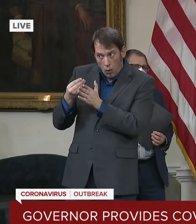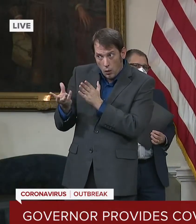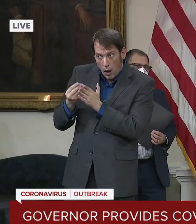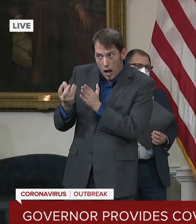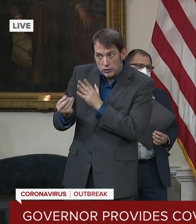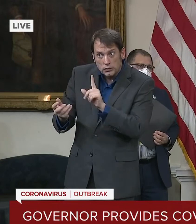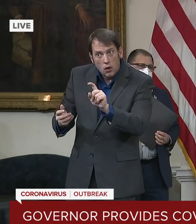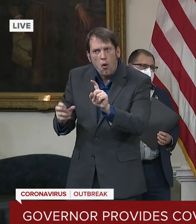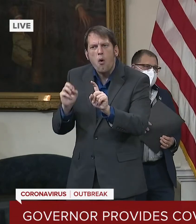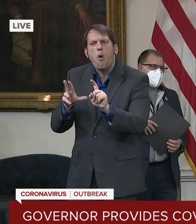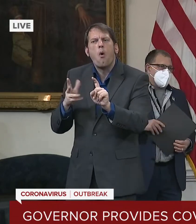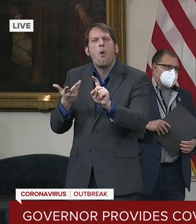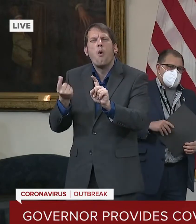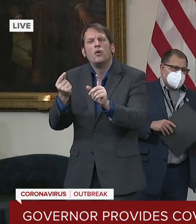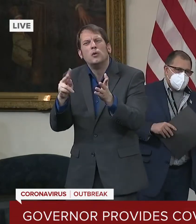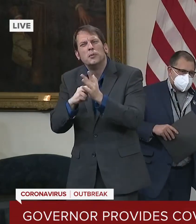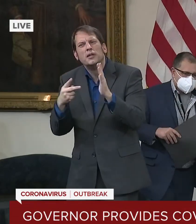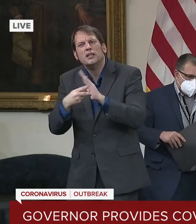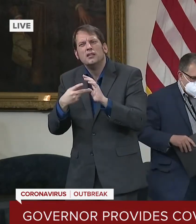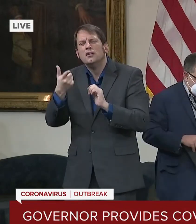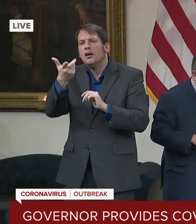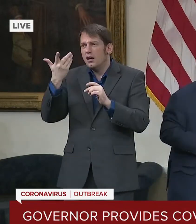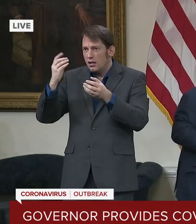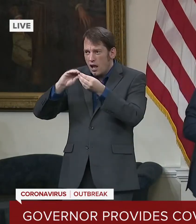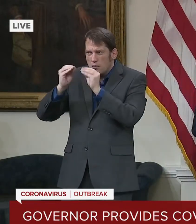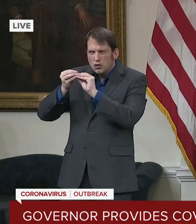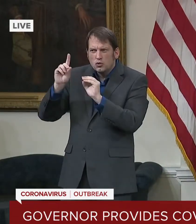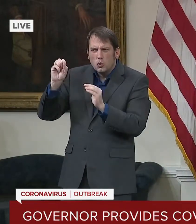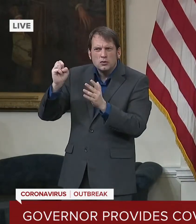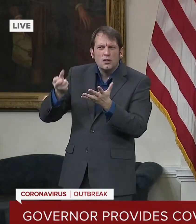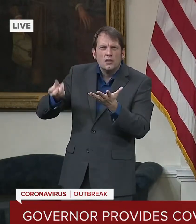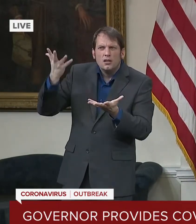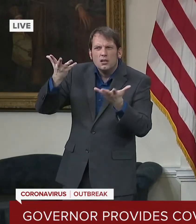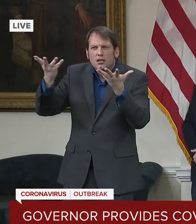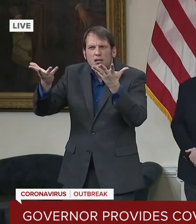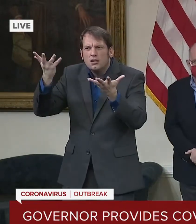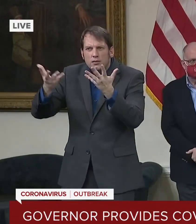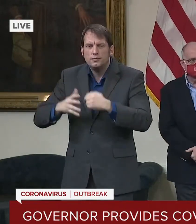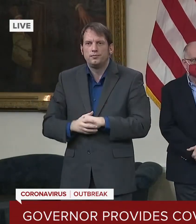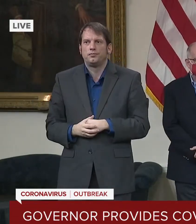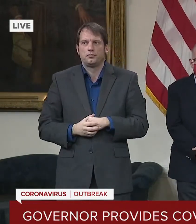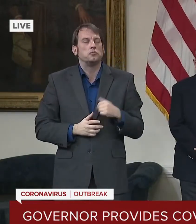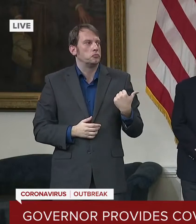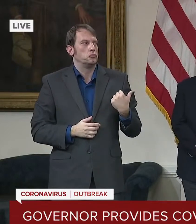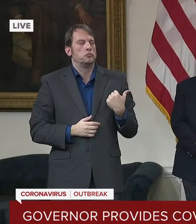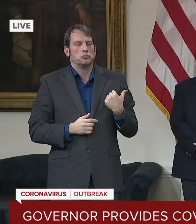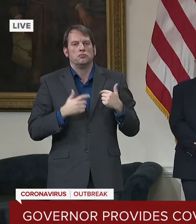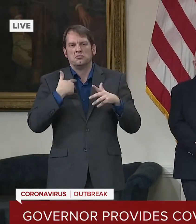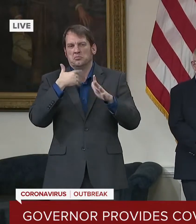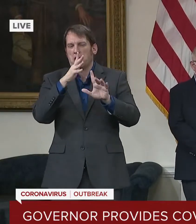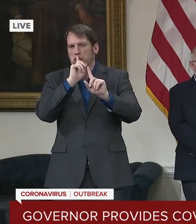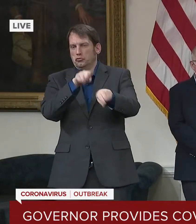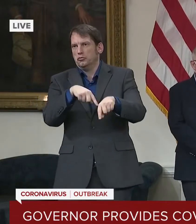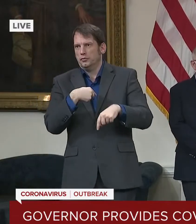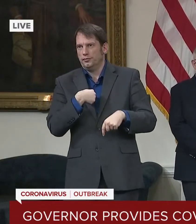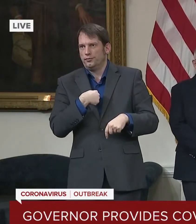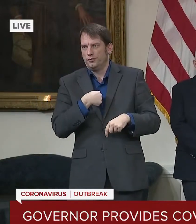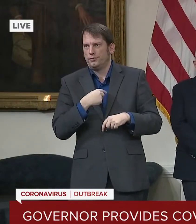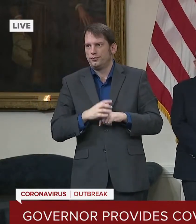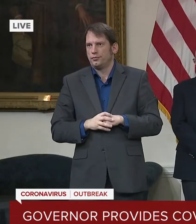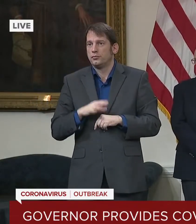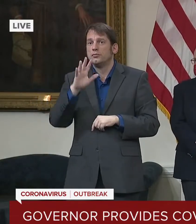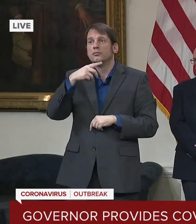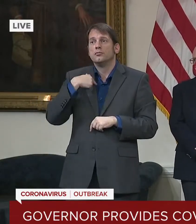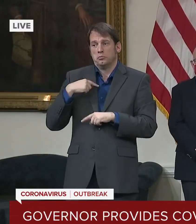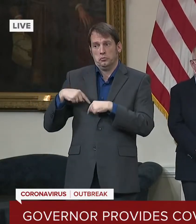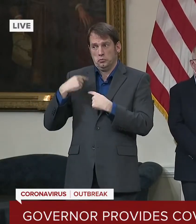raw number of doses? I can answer that. We have not seen wastage, other than